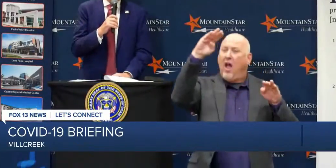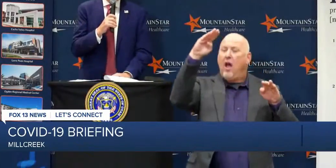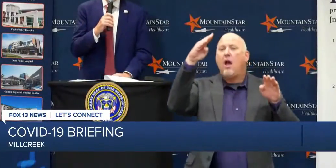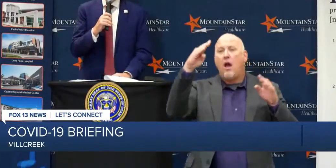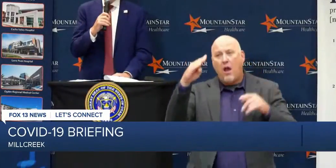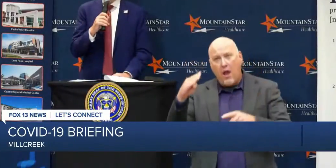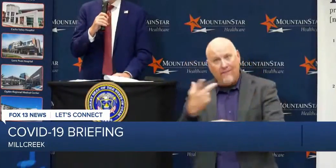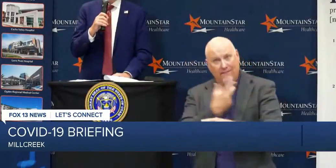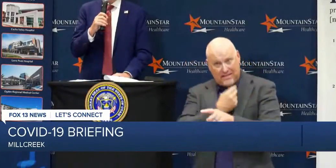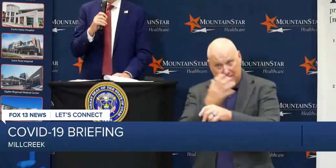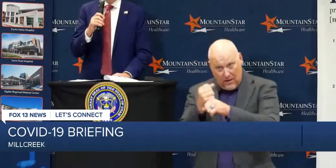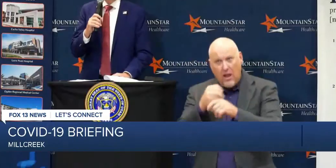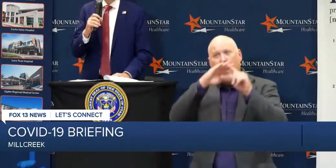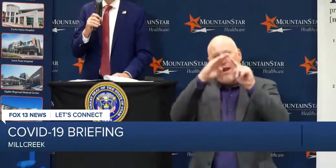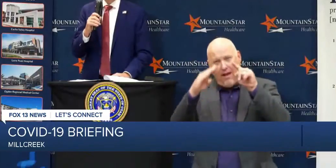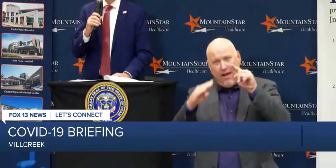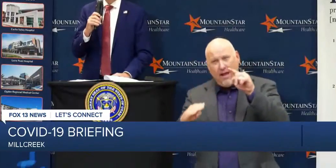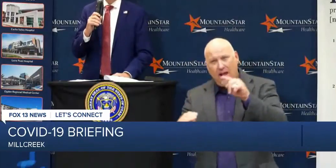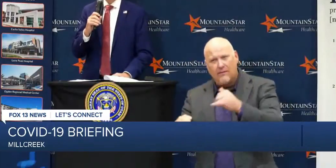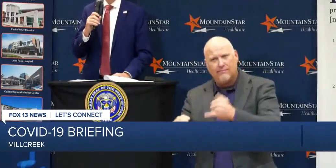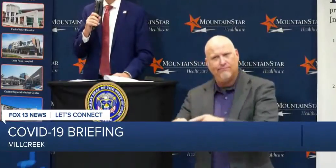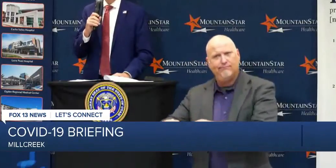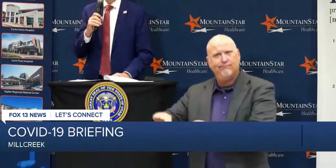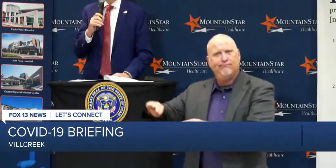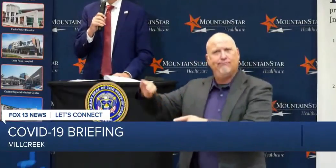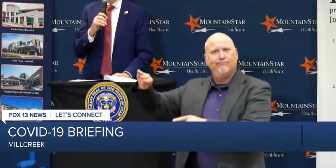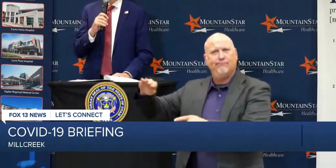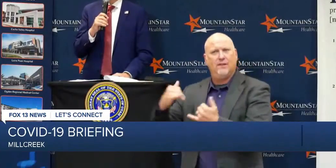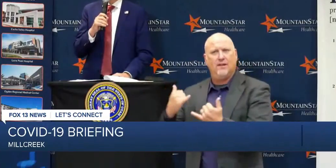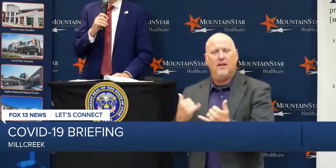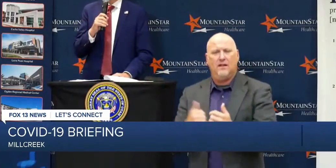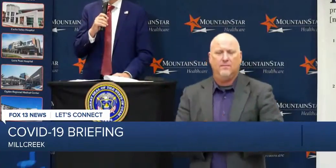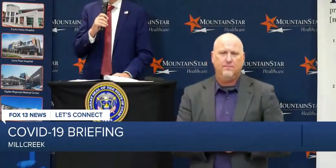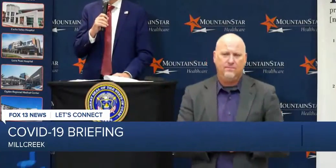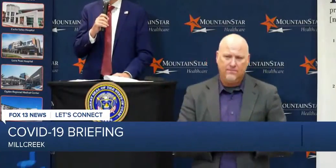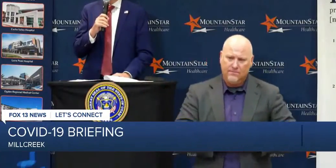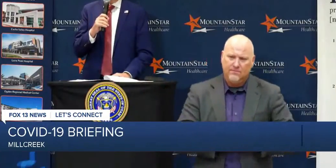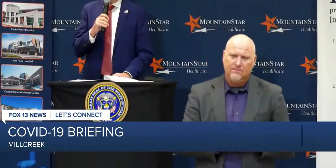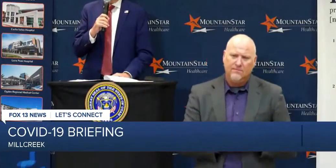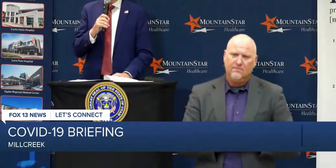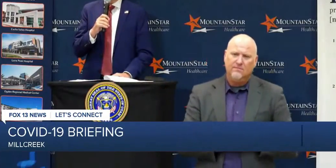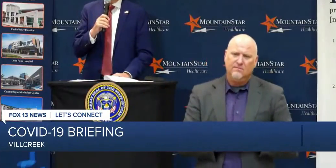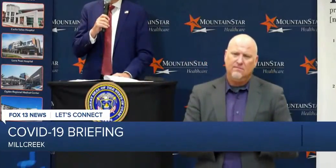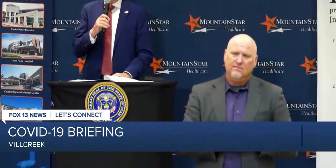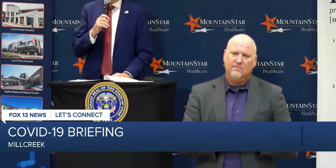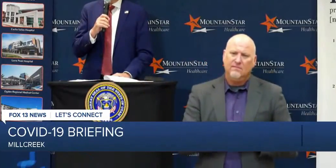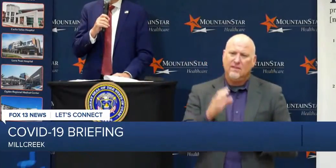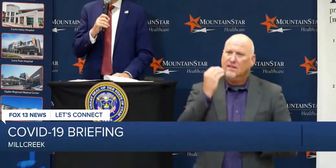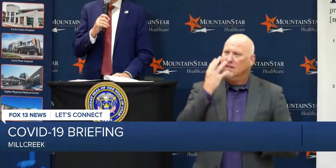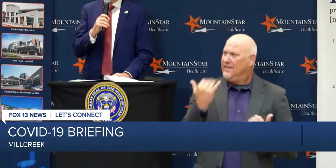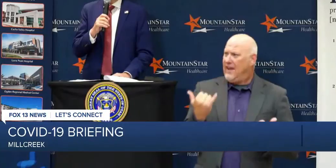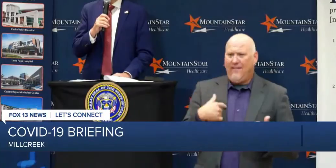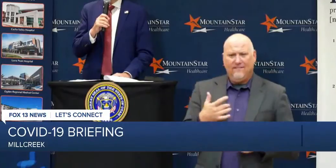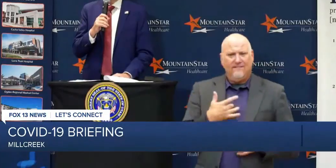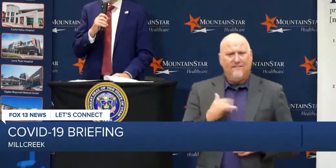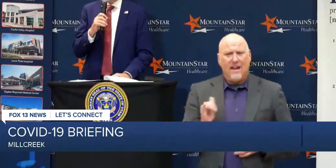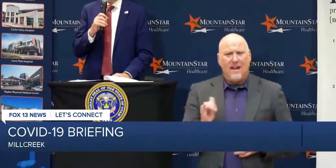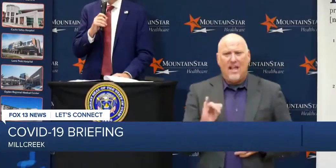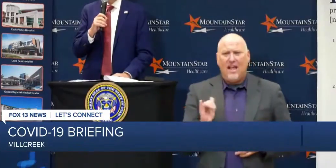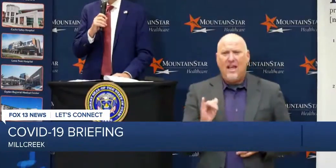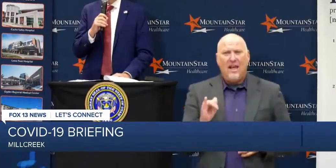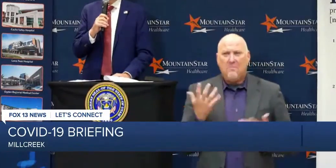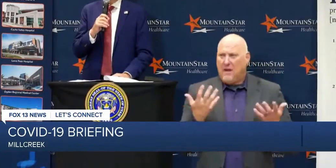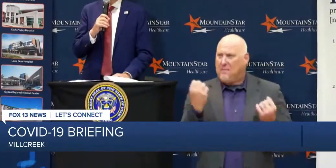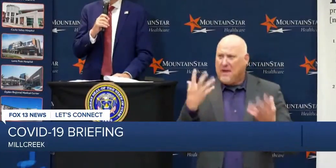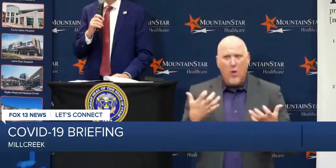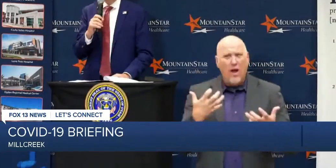head. Lots of things I want to say, probably none of them which would be helpful. And so my plea to you